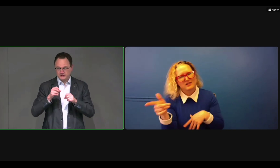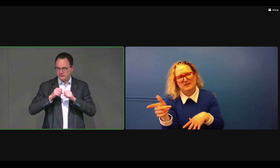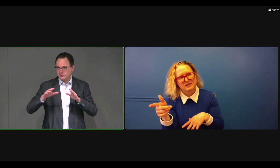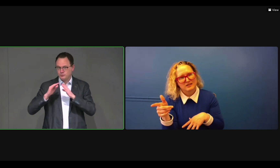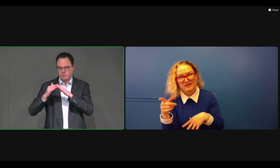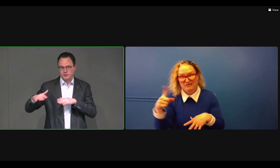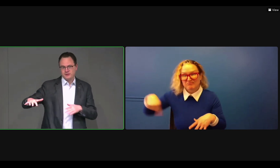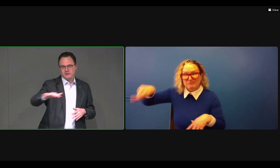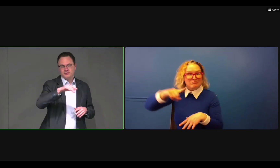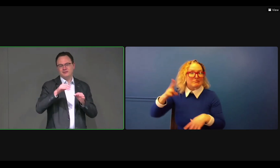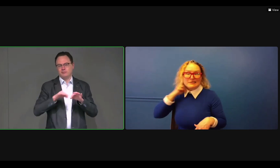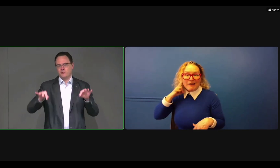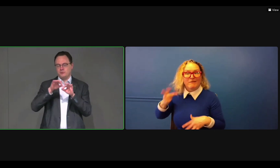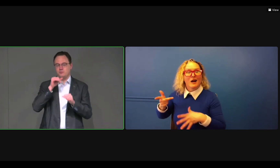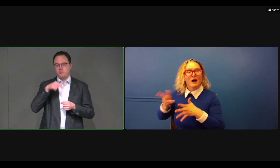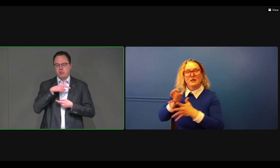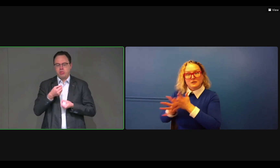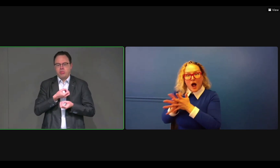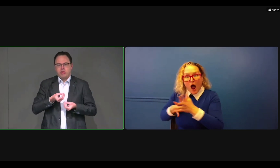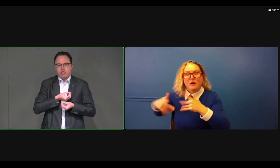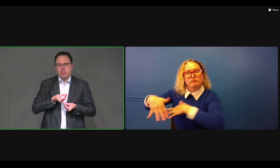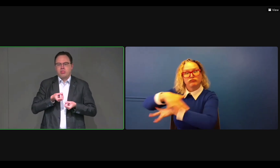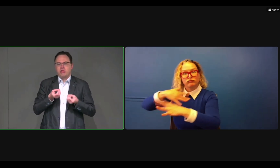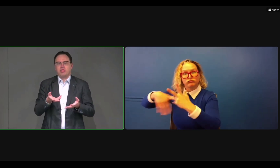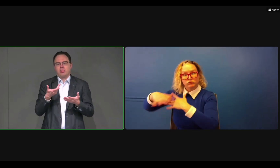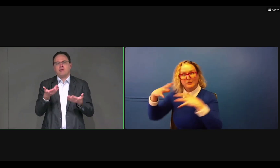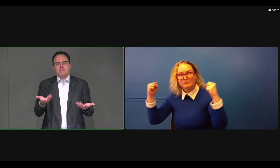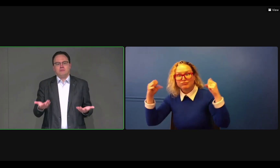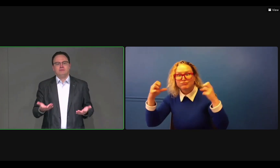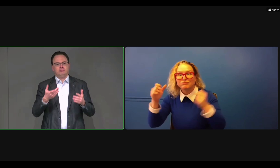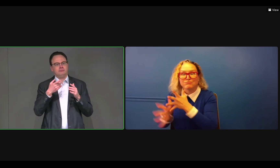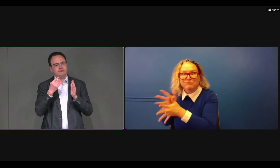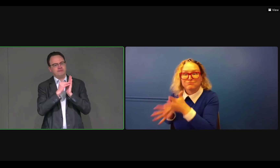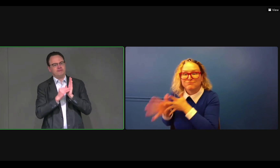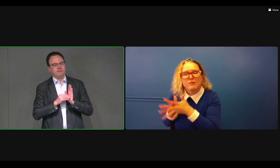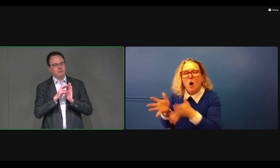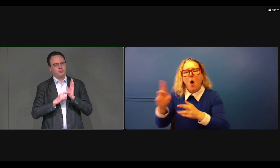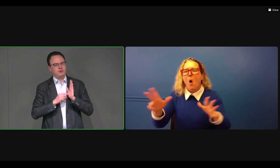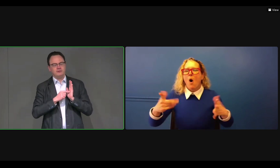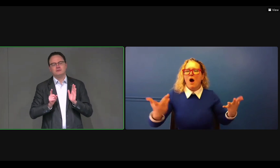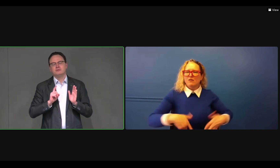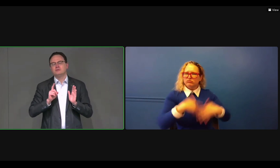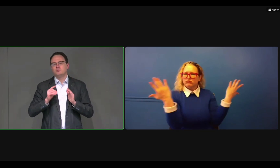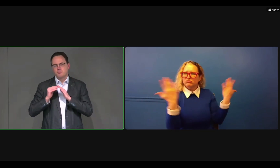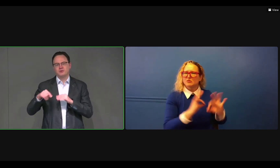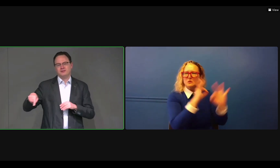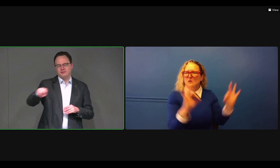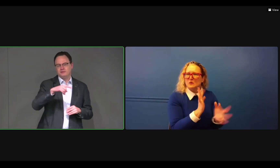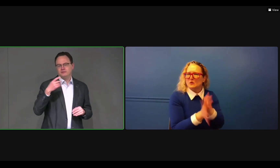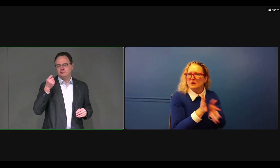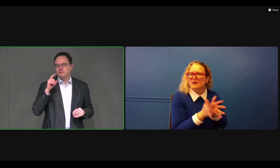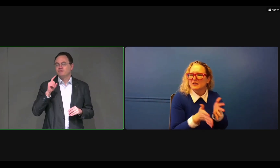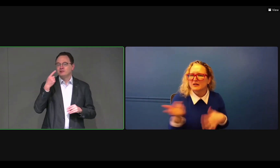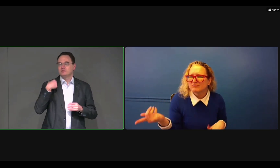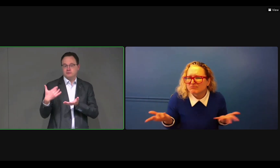for people to see a sign and then see whether or not it's adopted by the community. We can have these discussions in academia, but we have